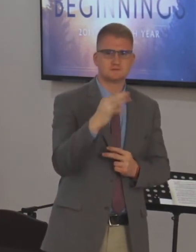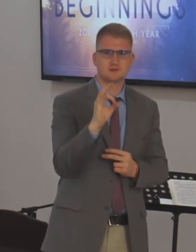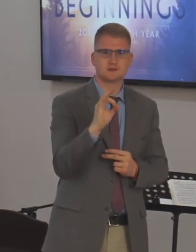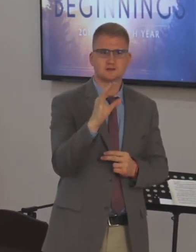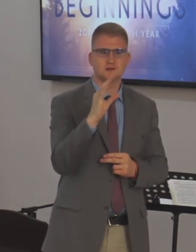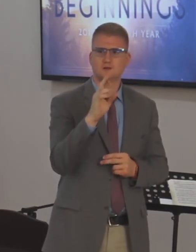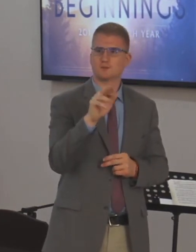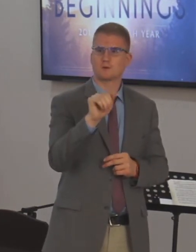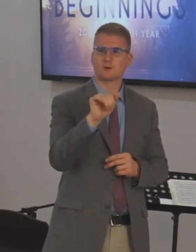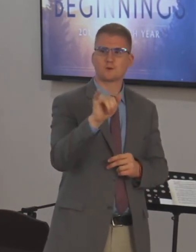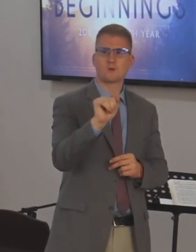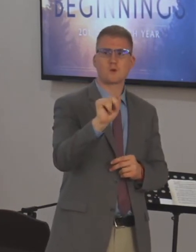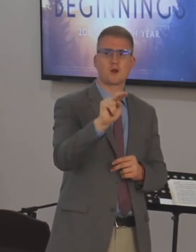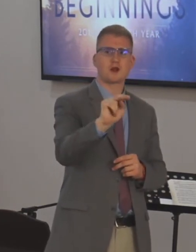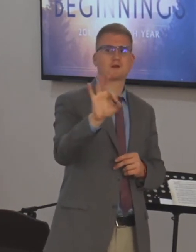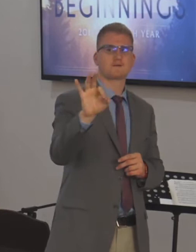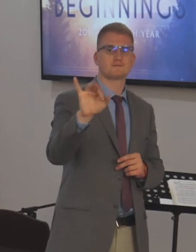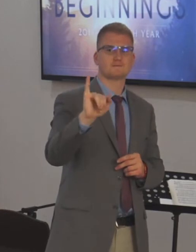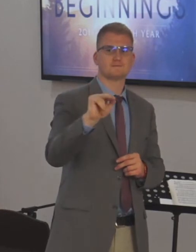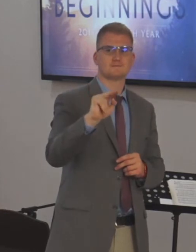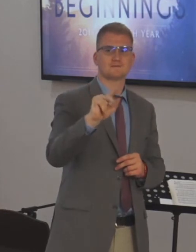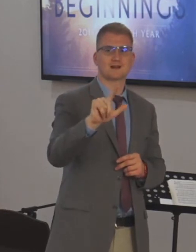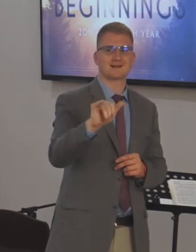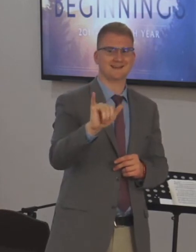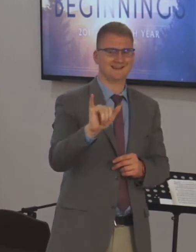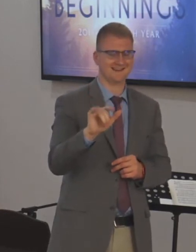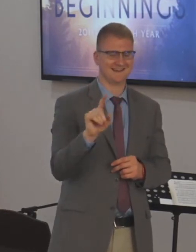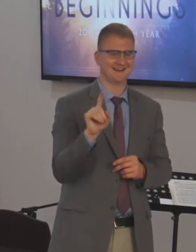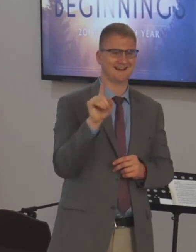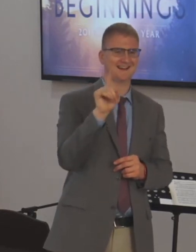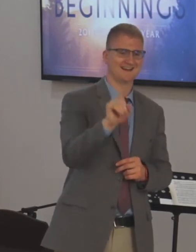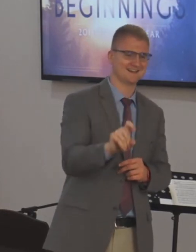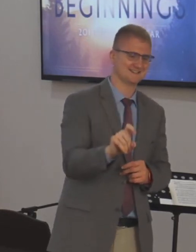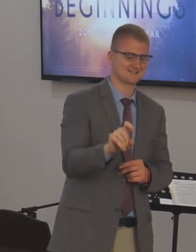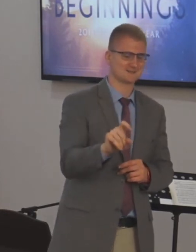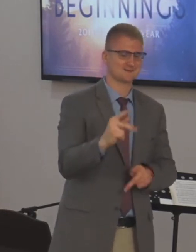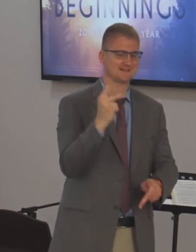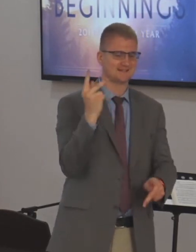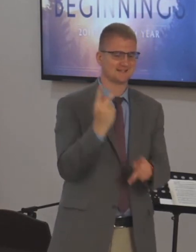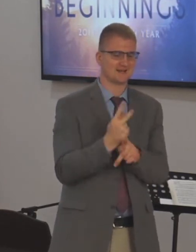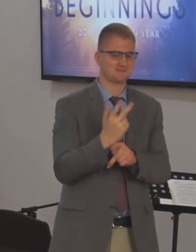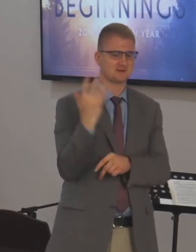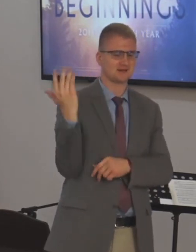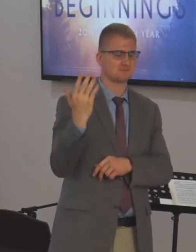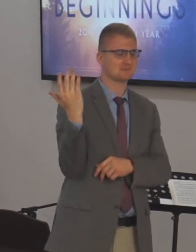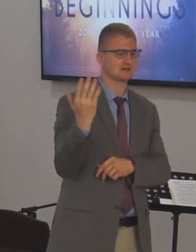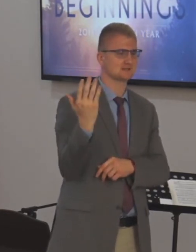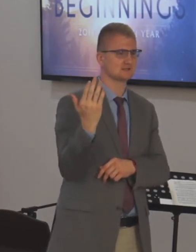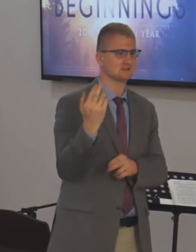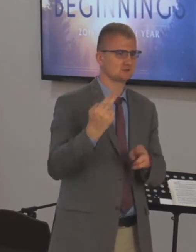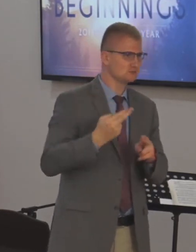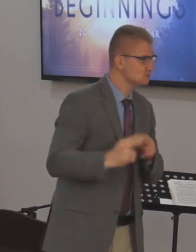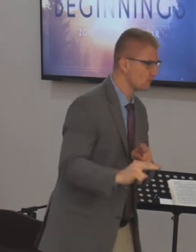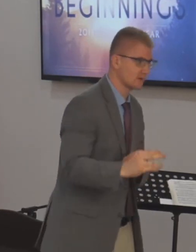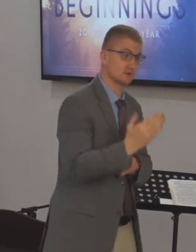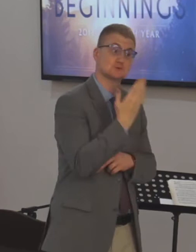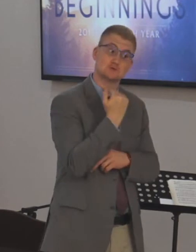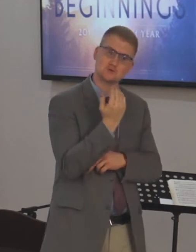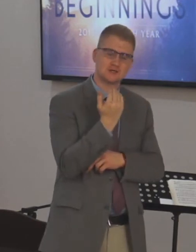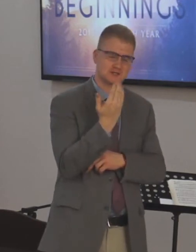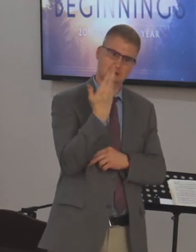Finley always asks me to keep my messages short and sweet. I don't know about sweet, but